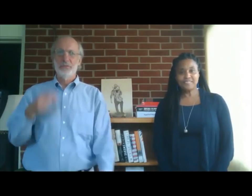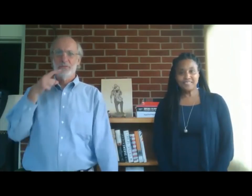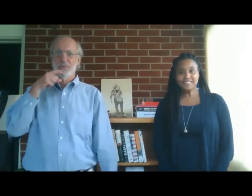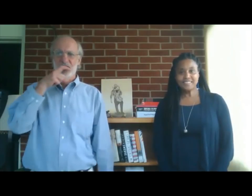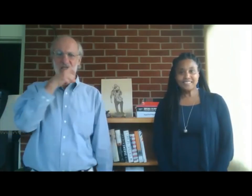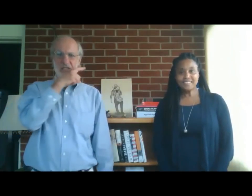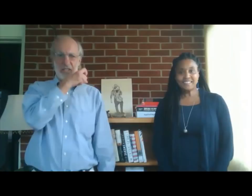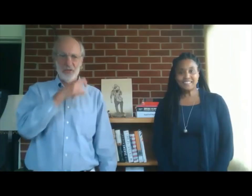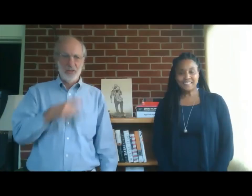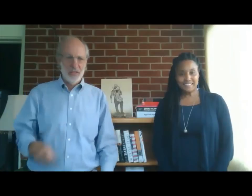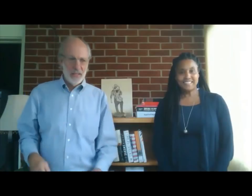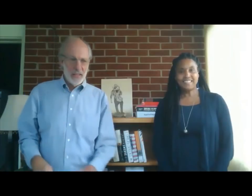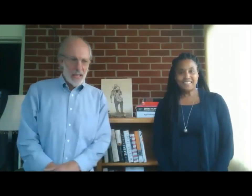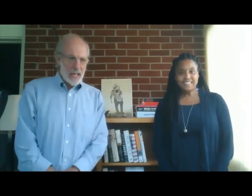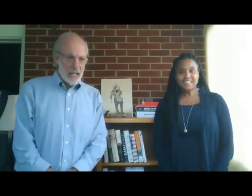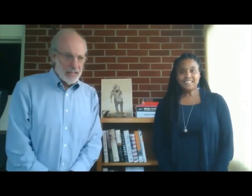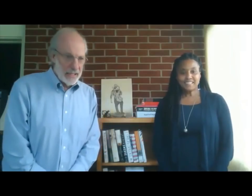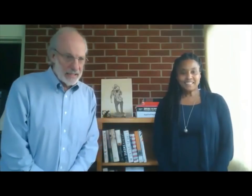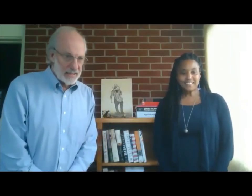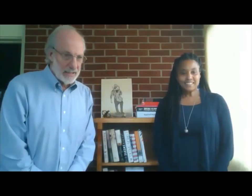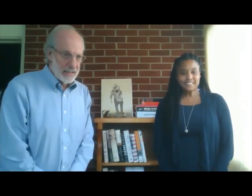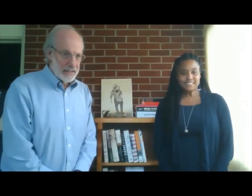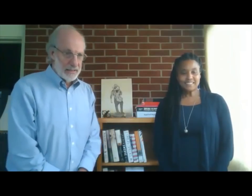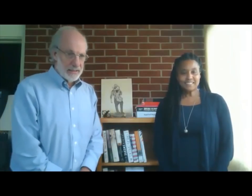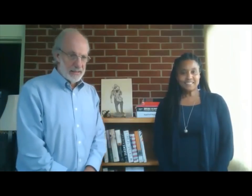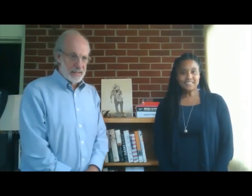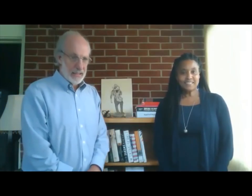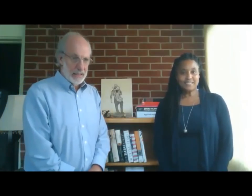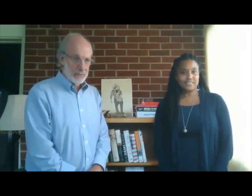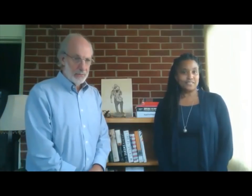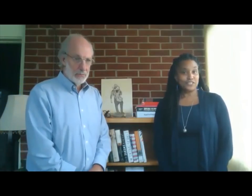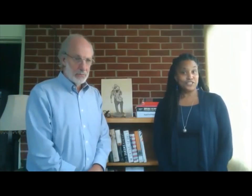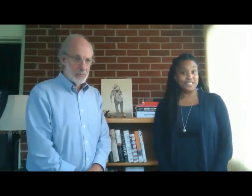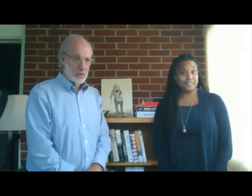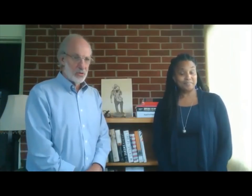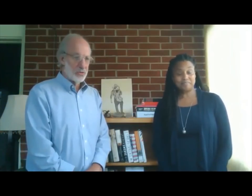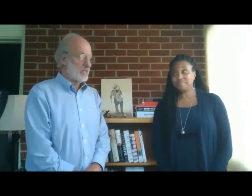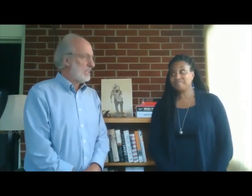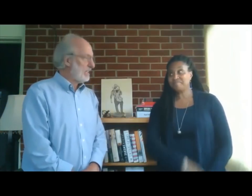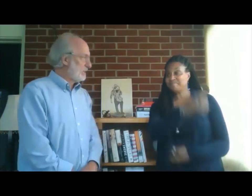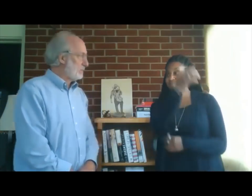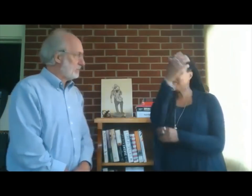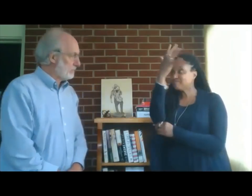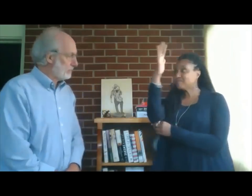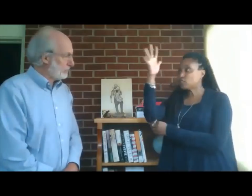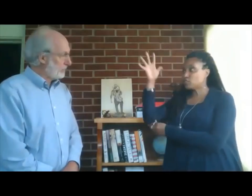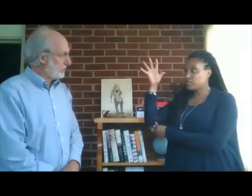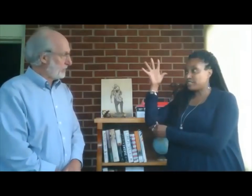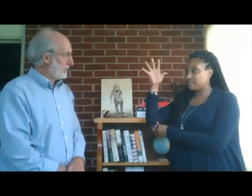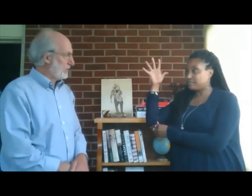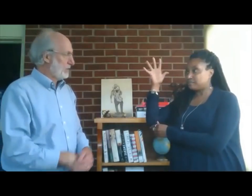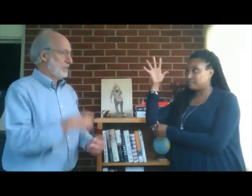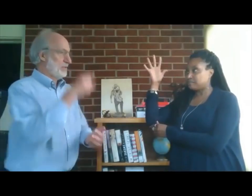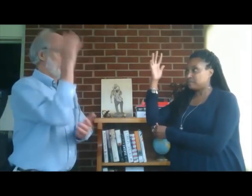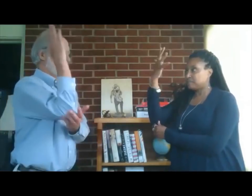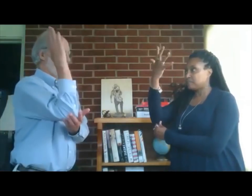Good. Cereal. Next is Tree. tree.